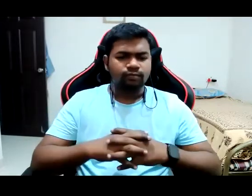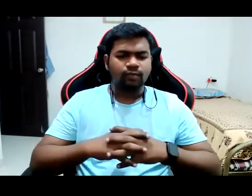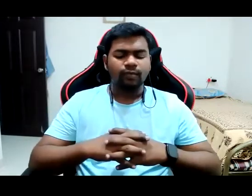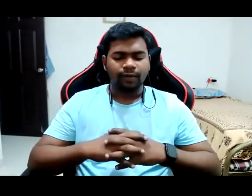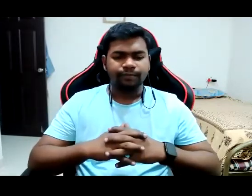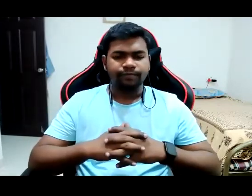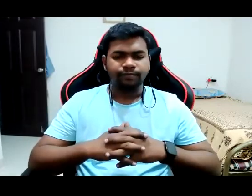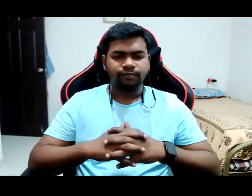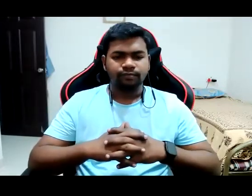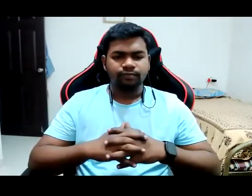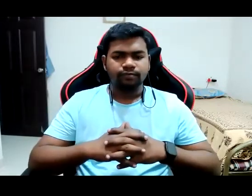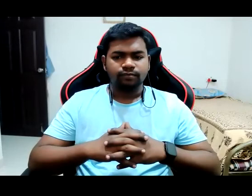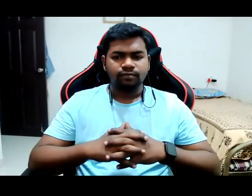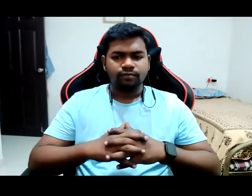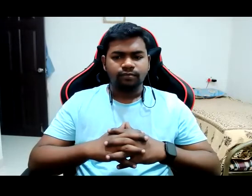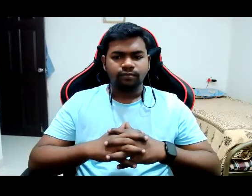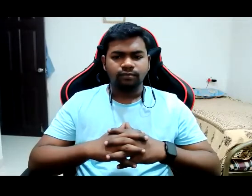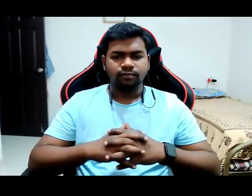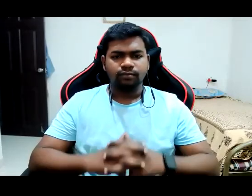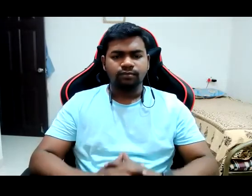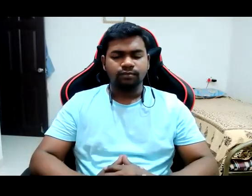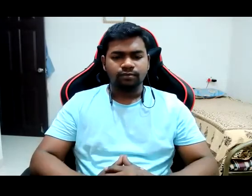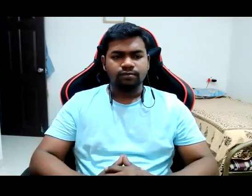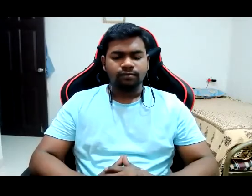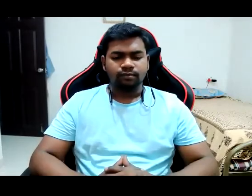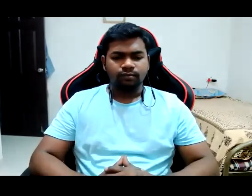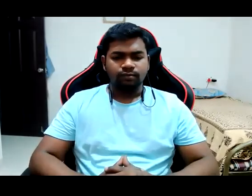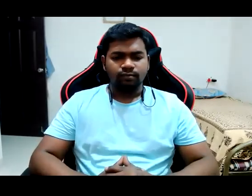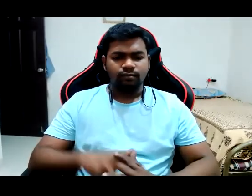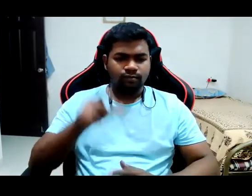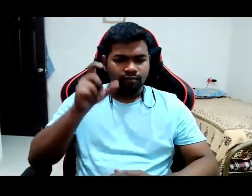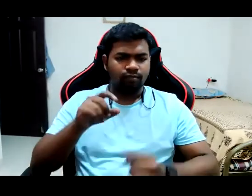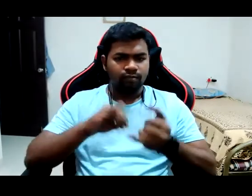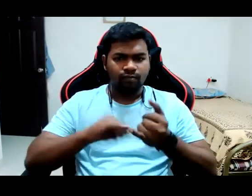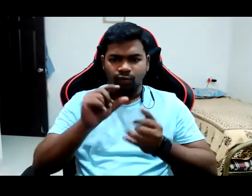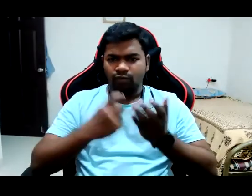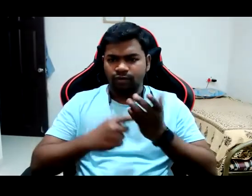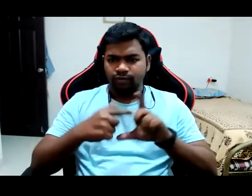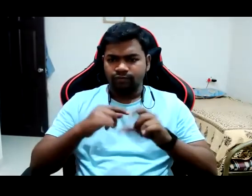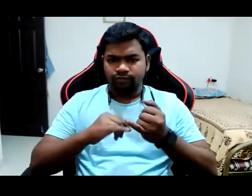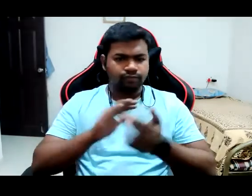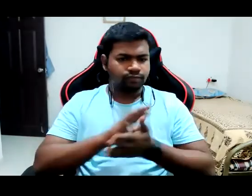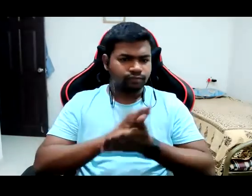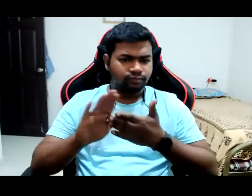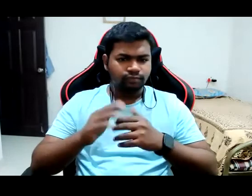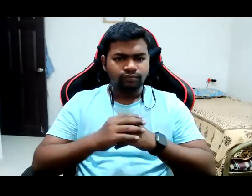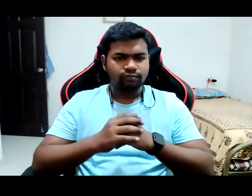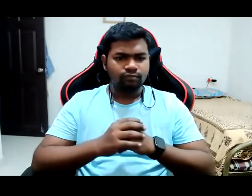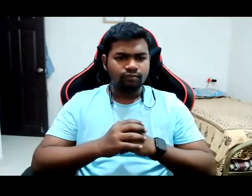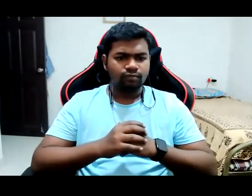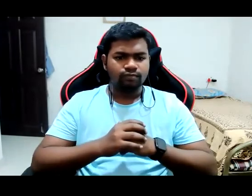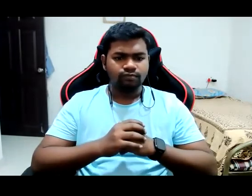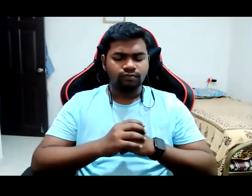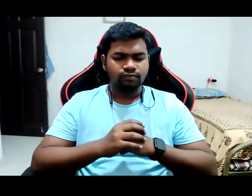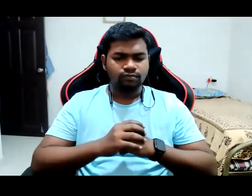I will get to that. Yeah. Hello, Karthik. And This is yes. Siva Suresh here. Hi. Hi. See, again, I'm